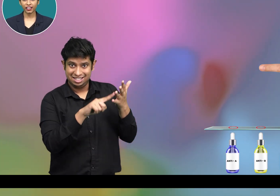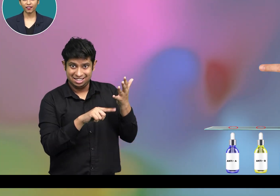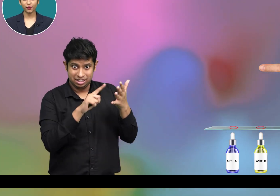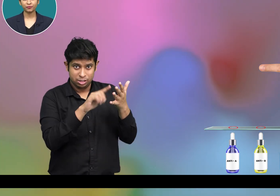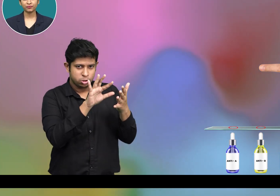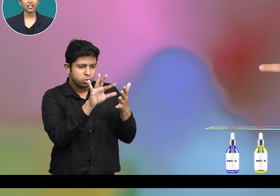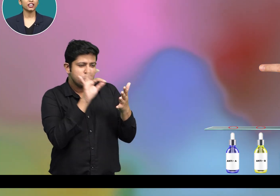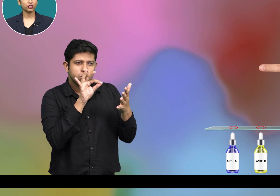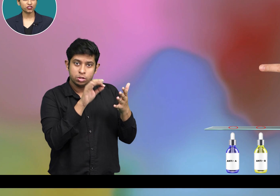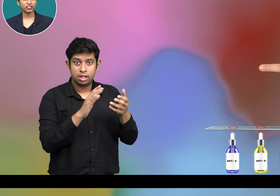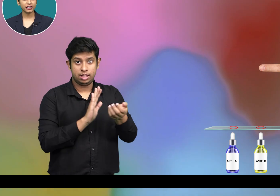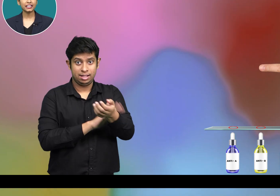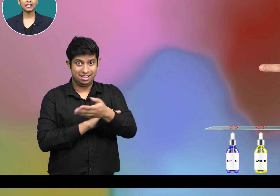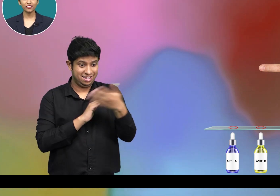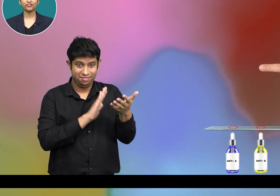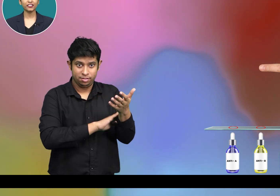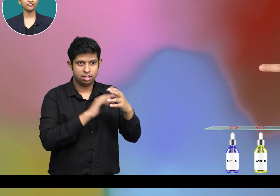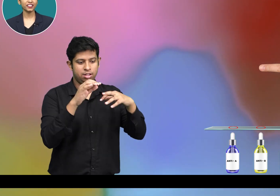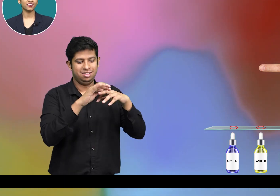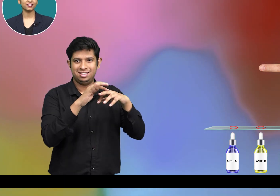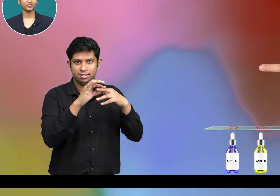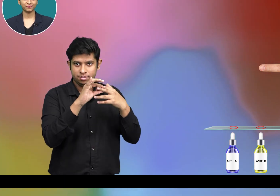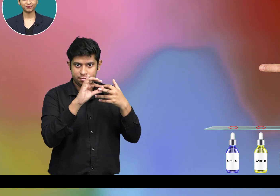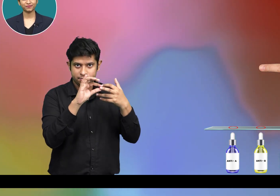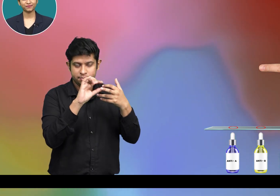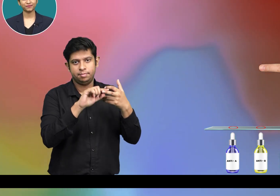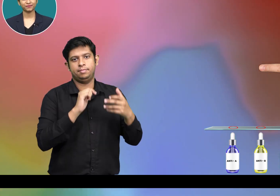Choose a finger, usually left ring finger.